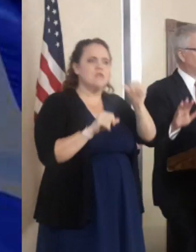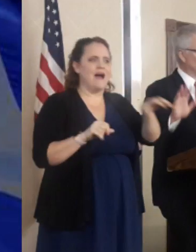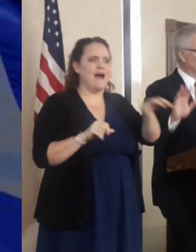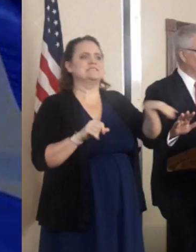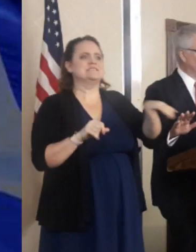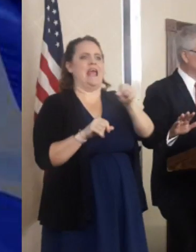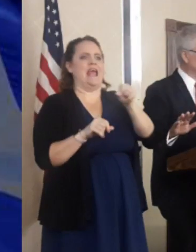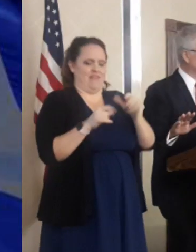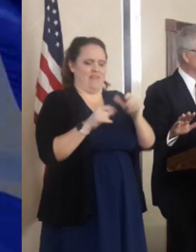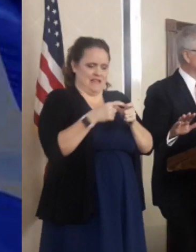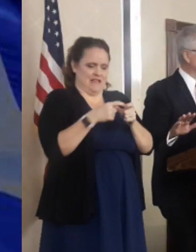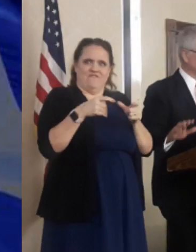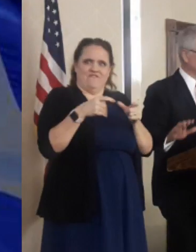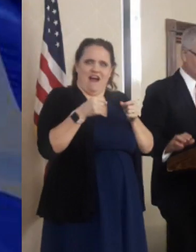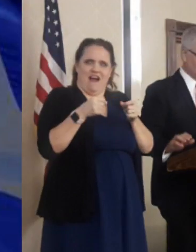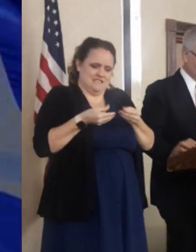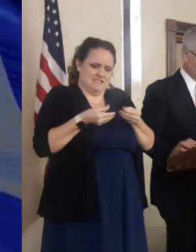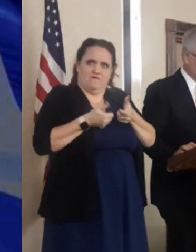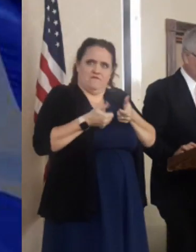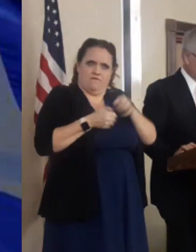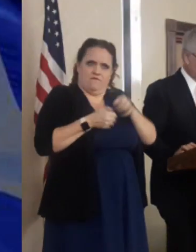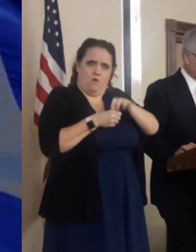room.